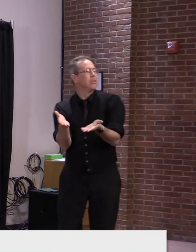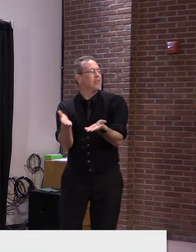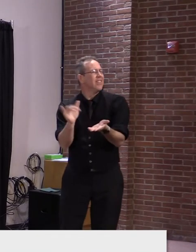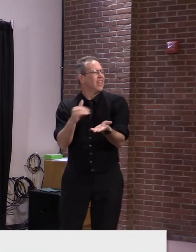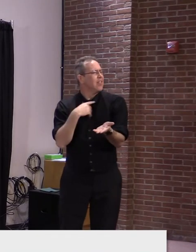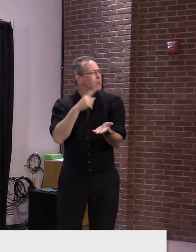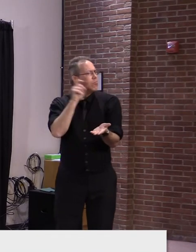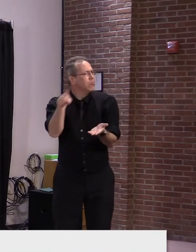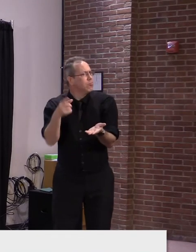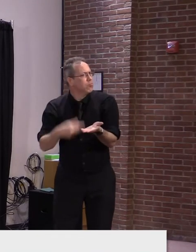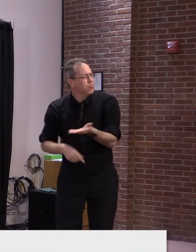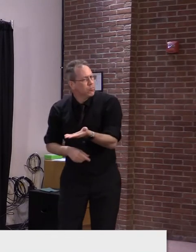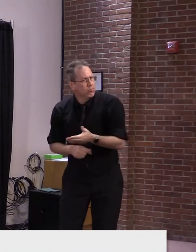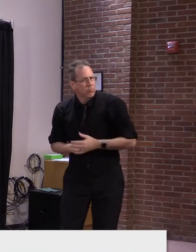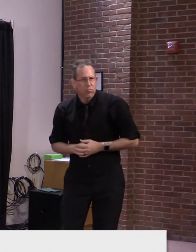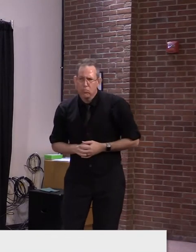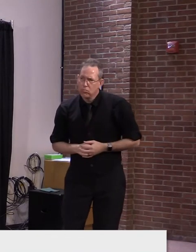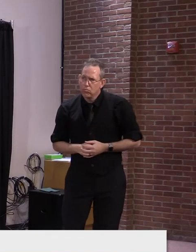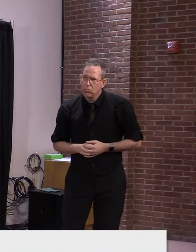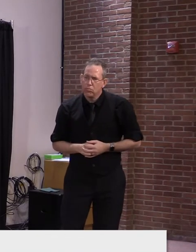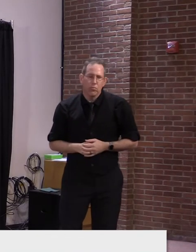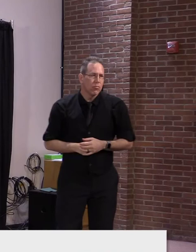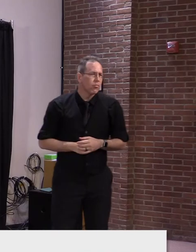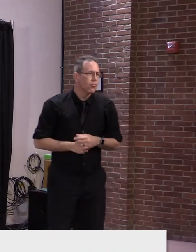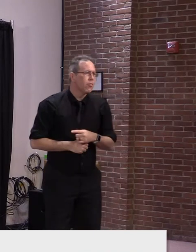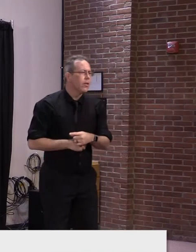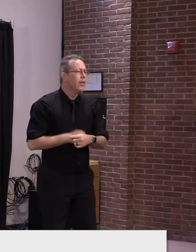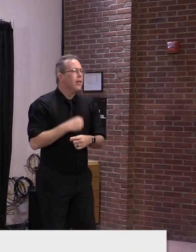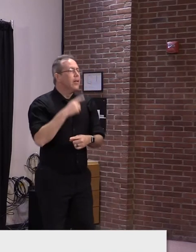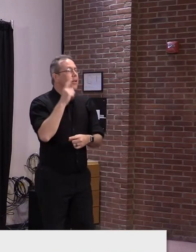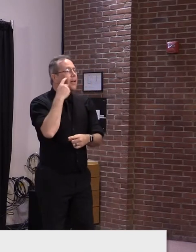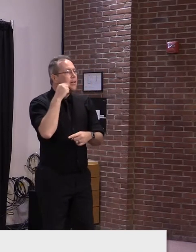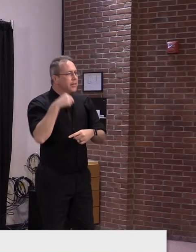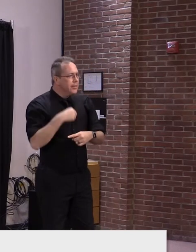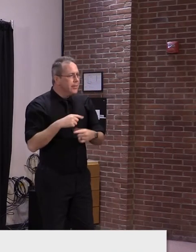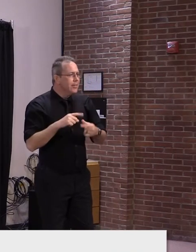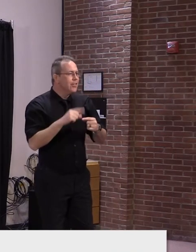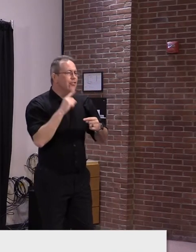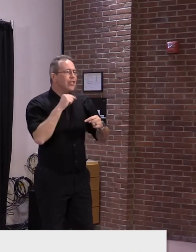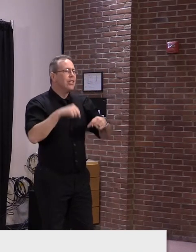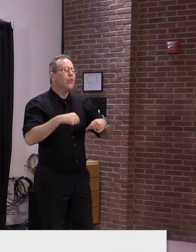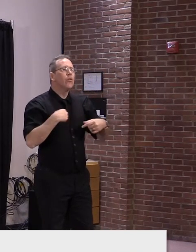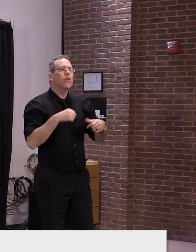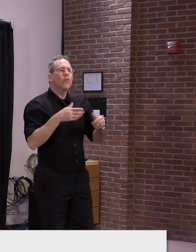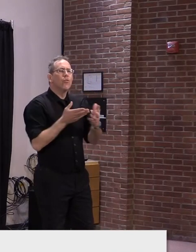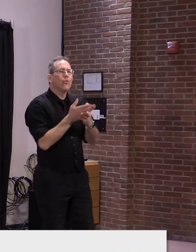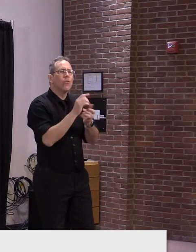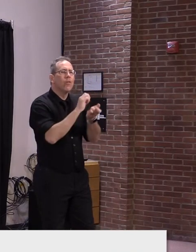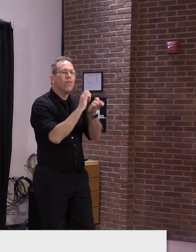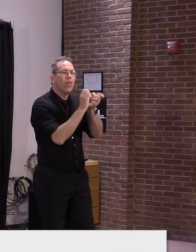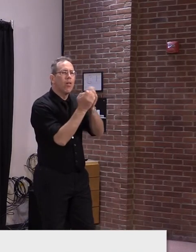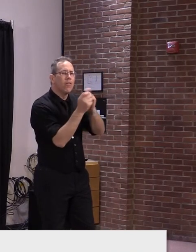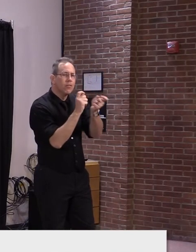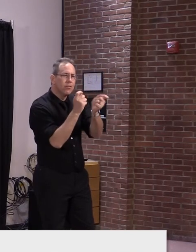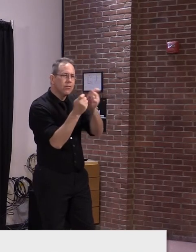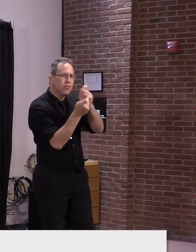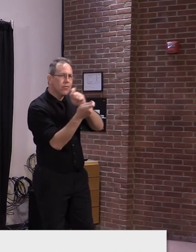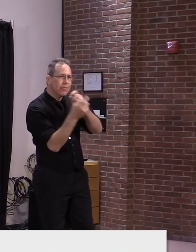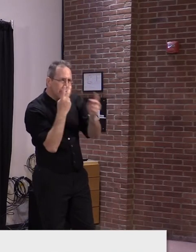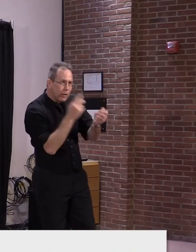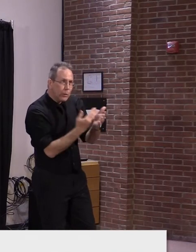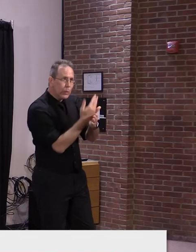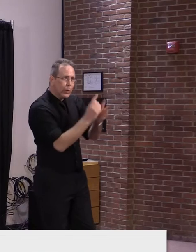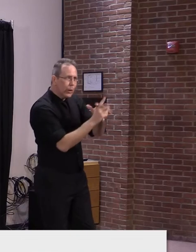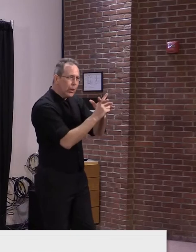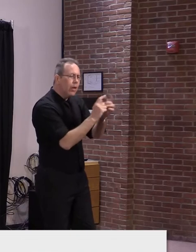are in a continuing evolution of improvement. So we continue to look at